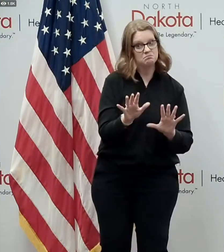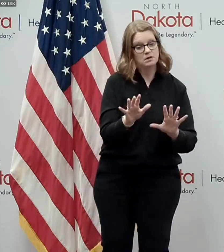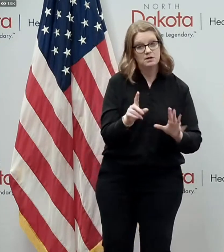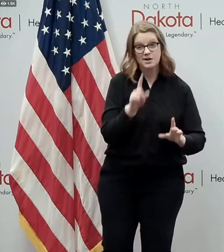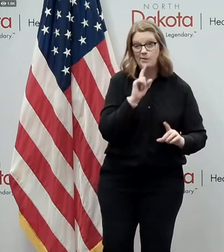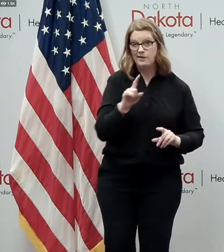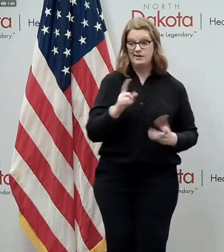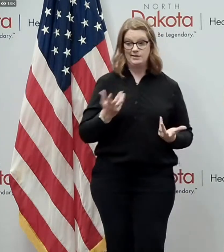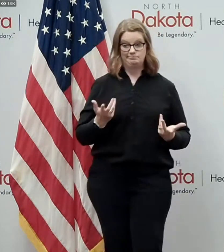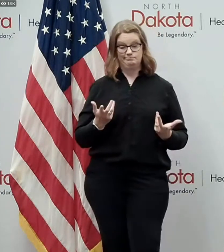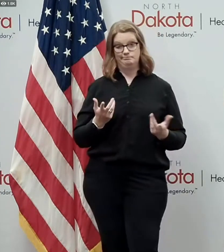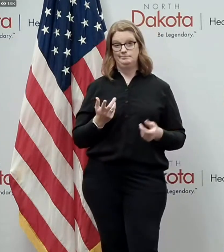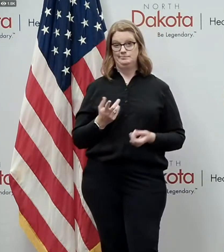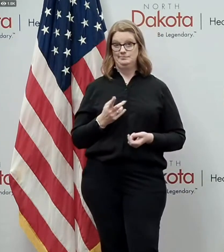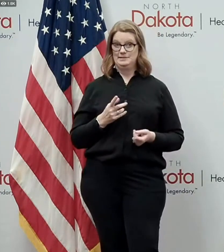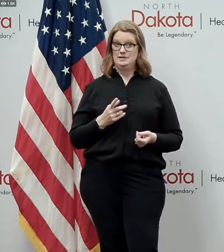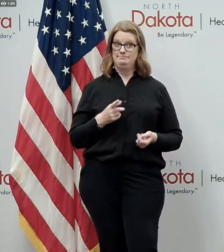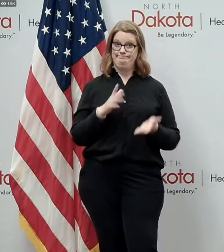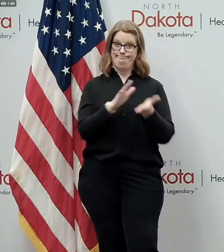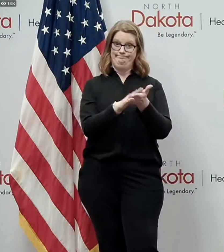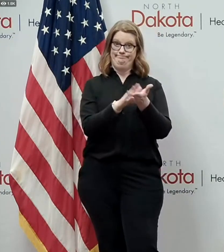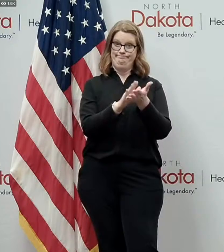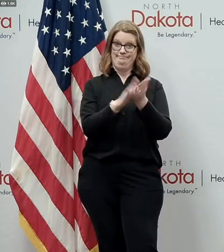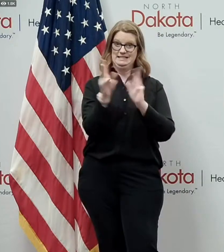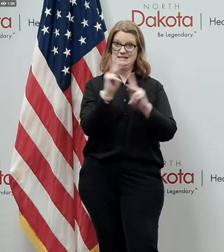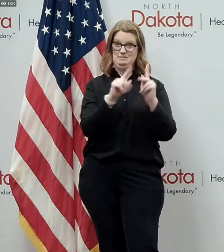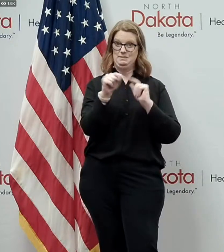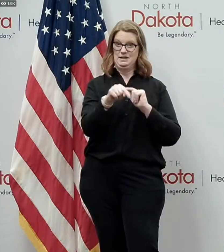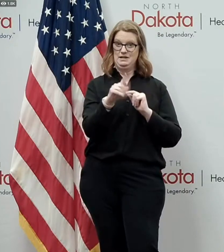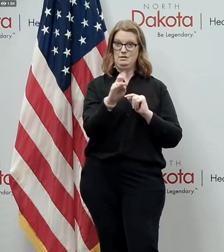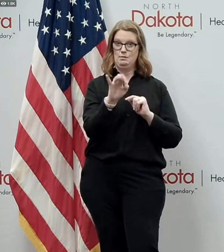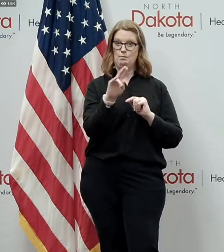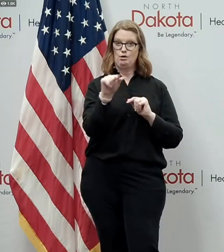the people here in Burleigh County is one of those